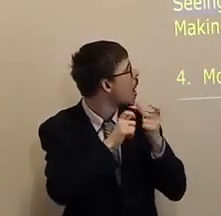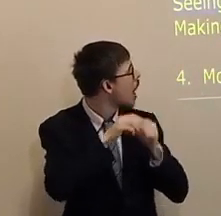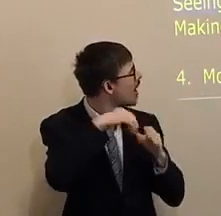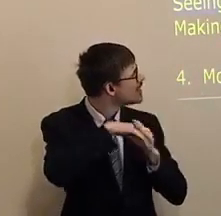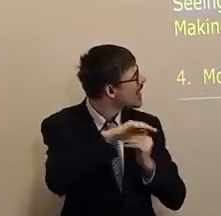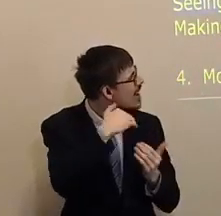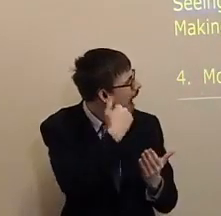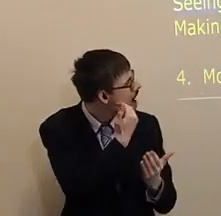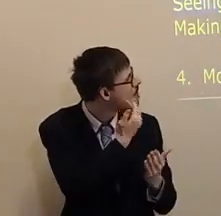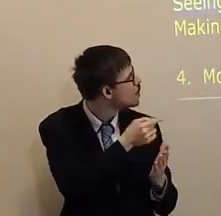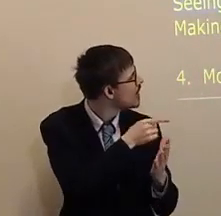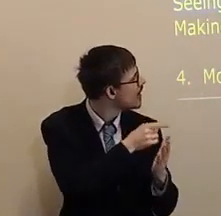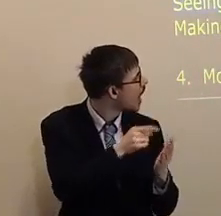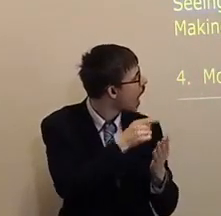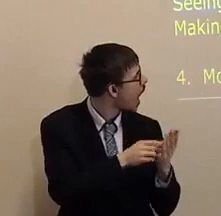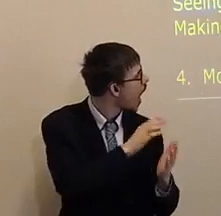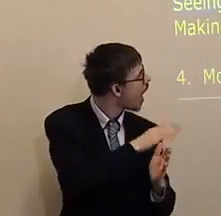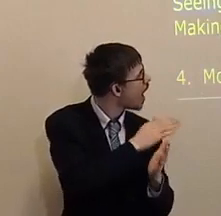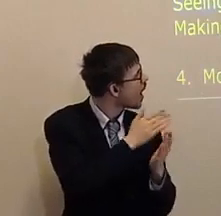Gaining breaking everything